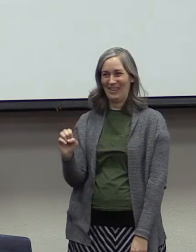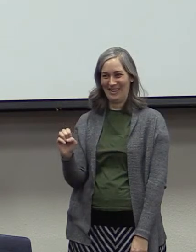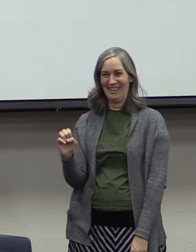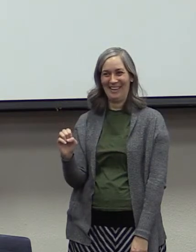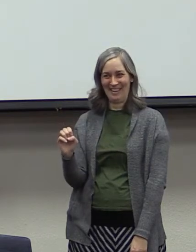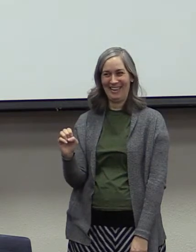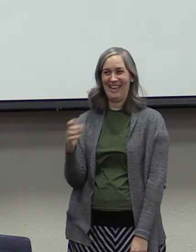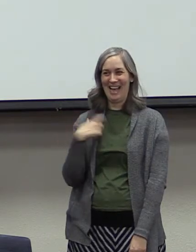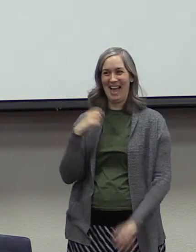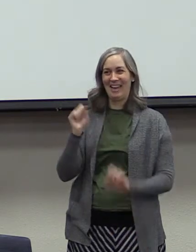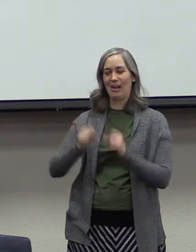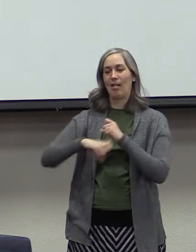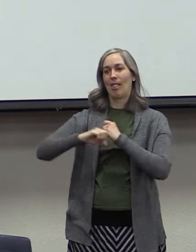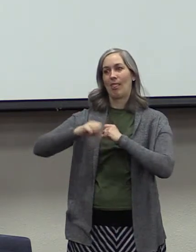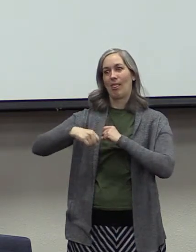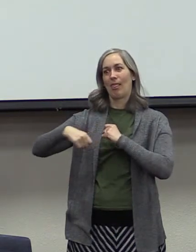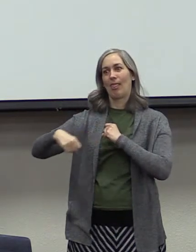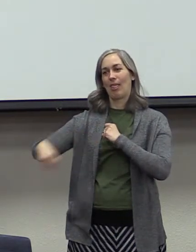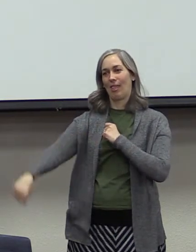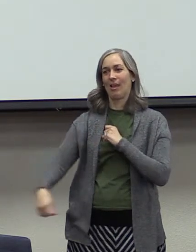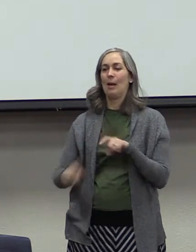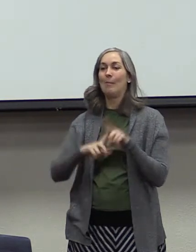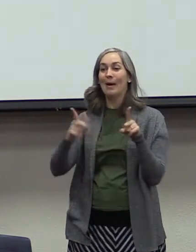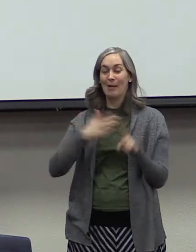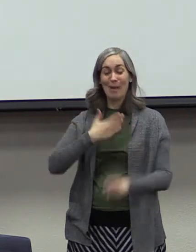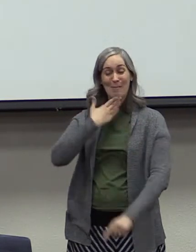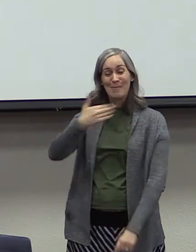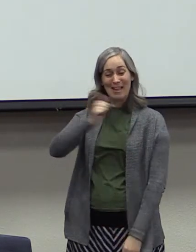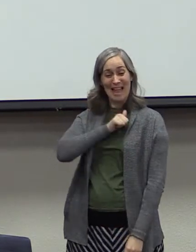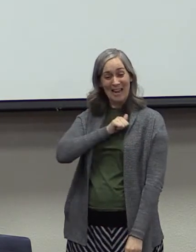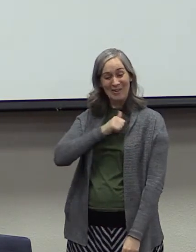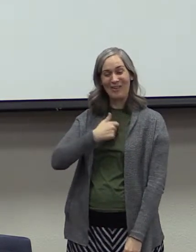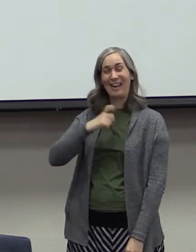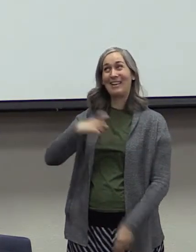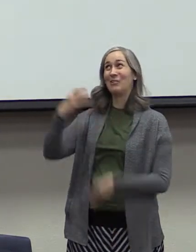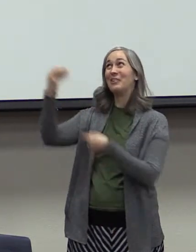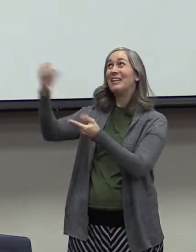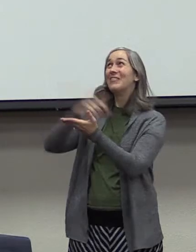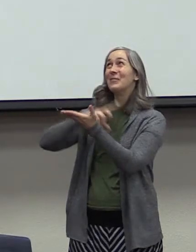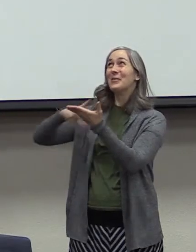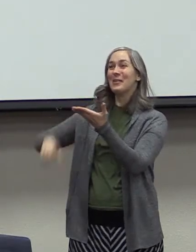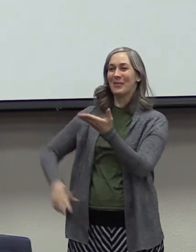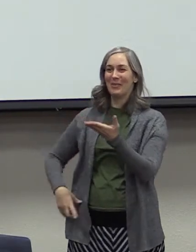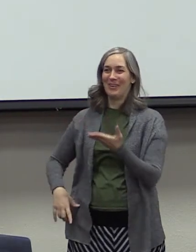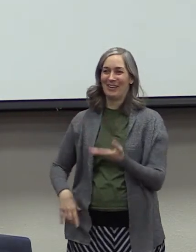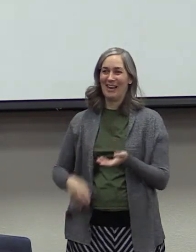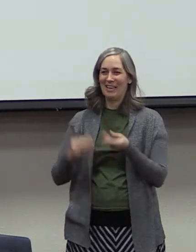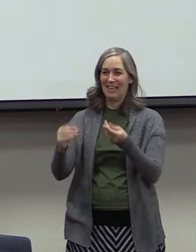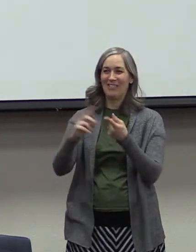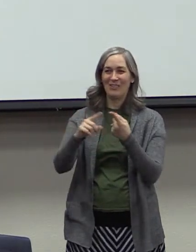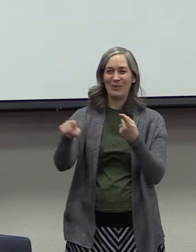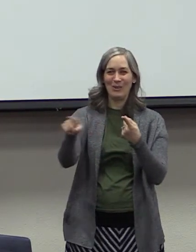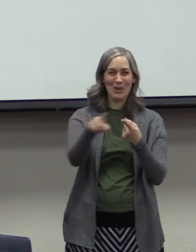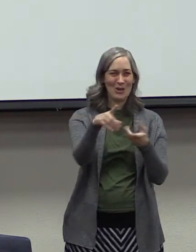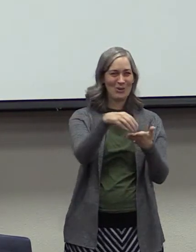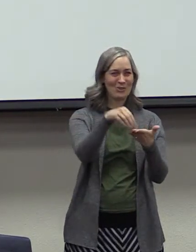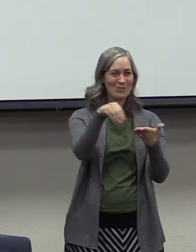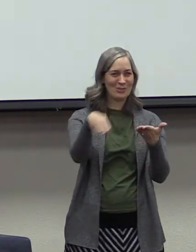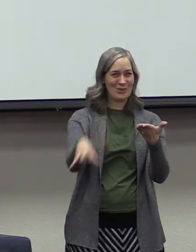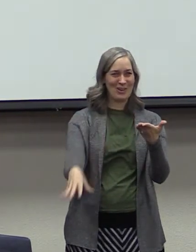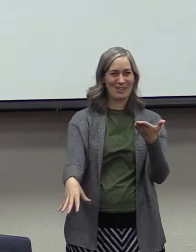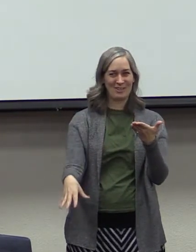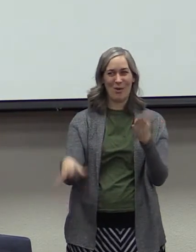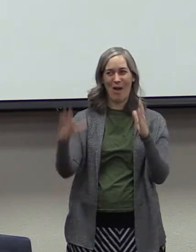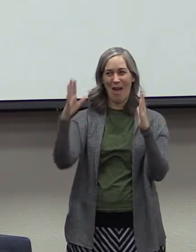I should, but I want to give my best attitude to the Lord also. And to you who are students, I hope you'll take